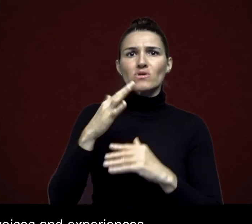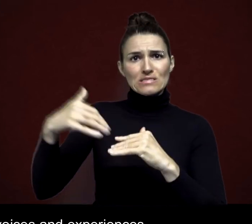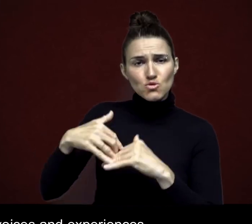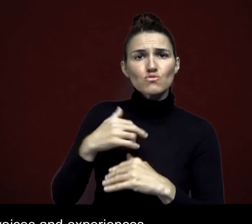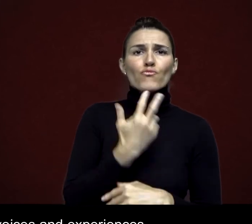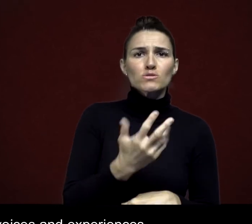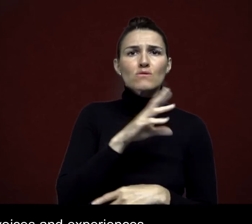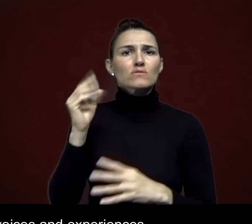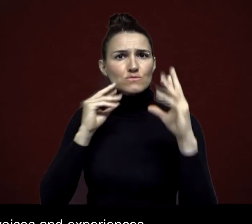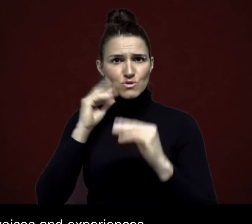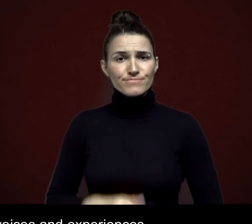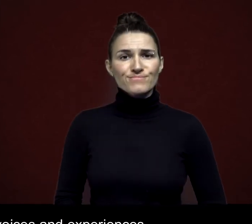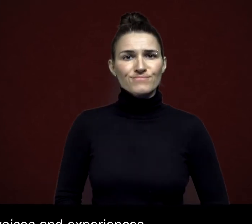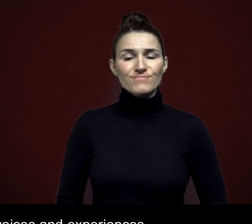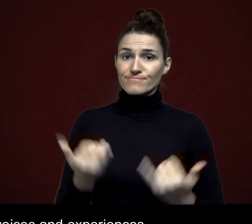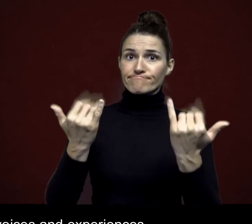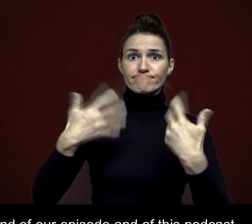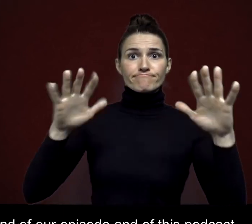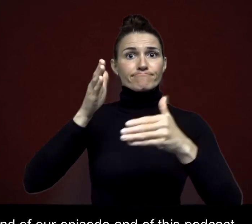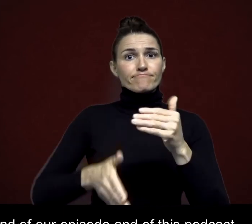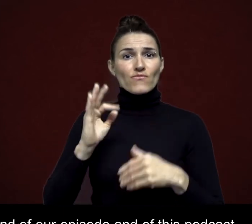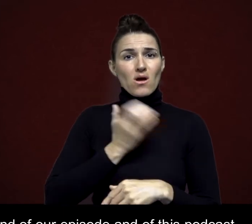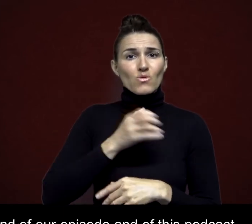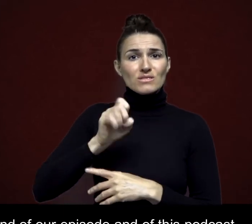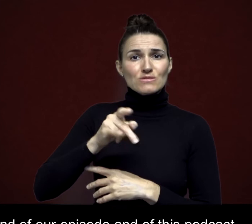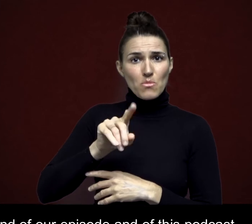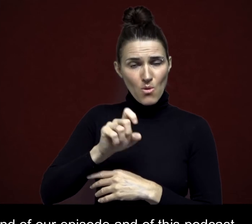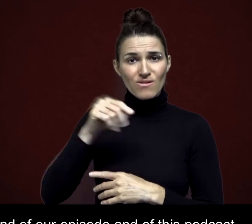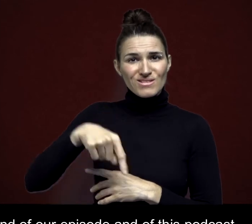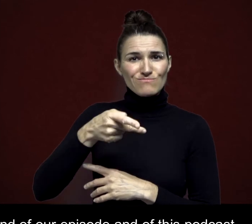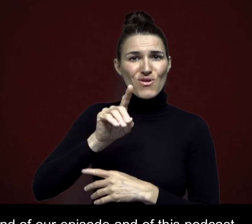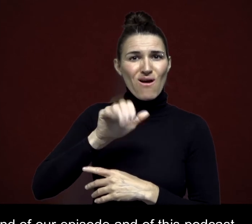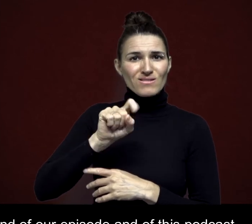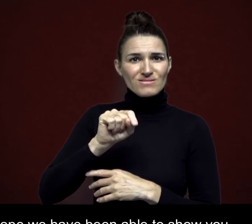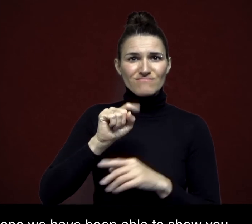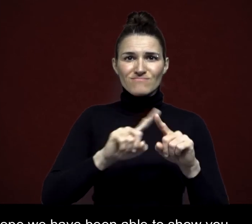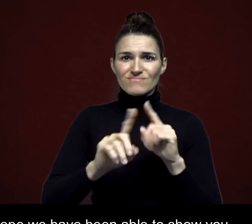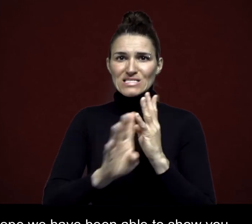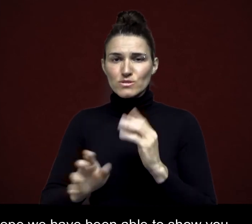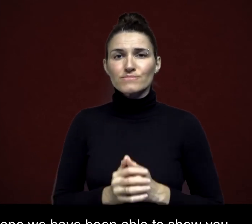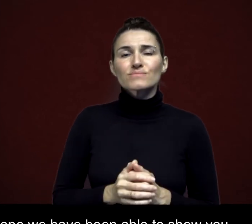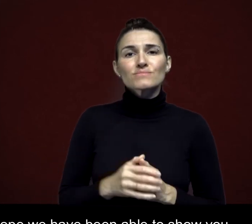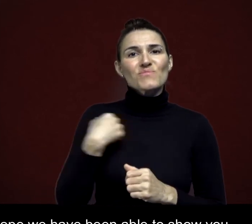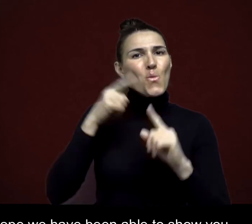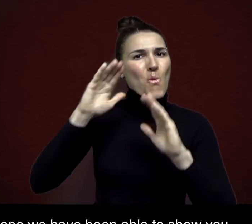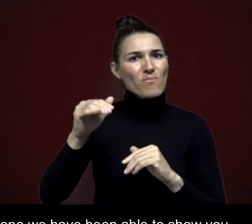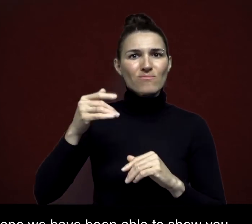voices and experiences. That is the end of our episode and of this podcast series. We hope we have been able to show